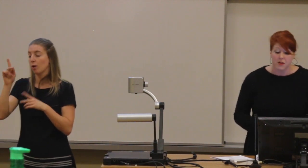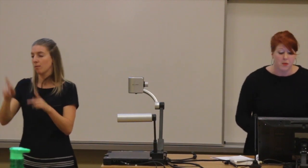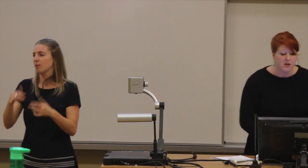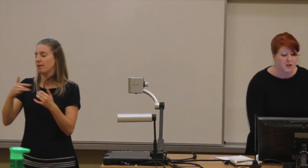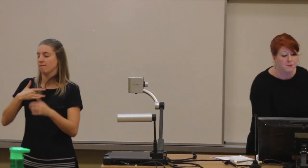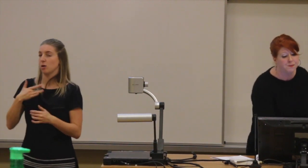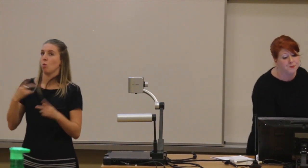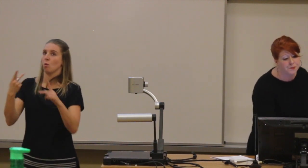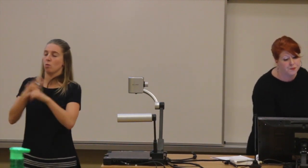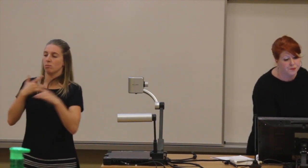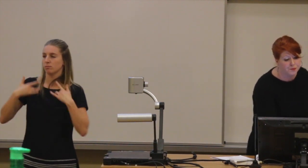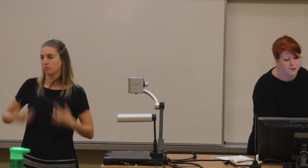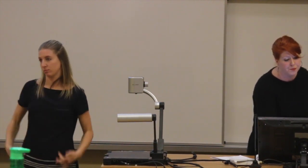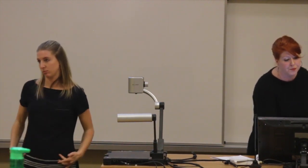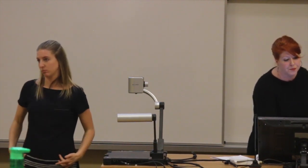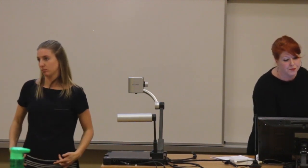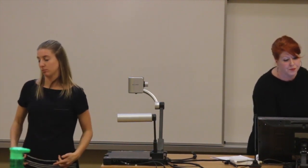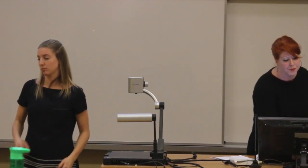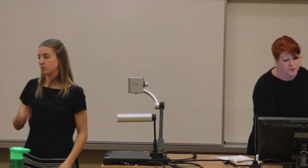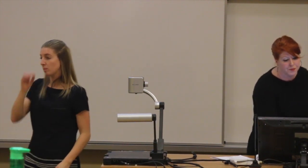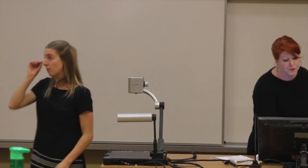experiencing severe depression.